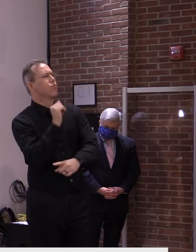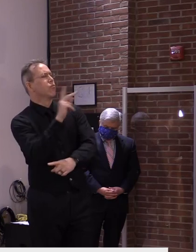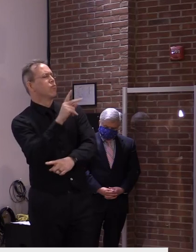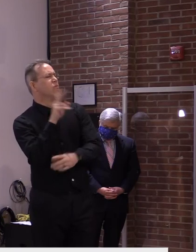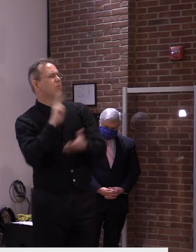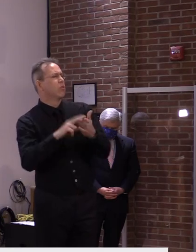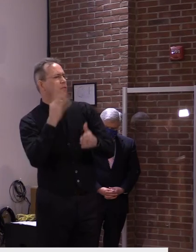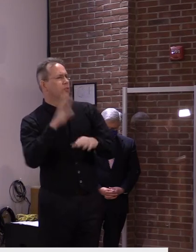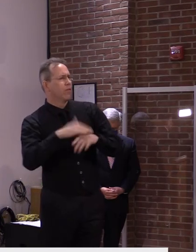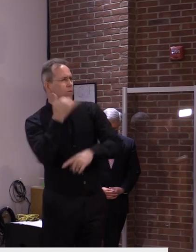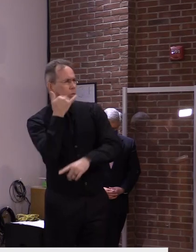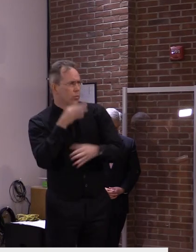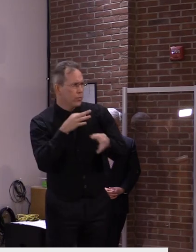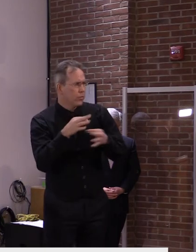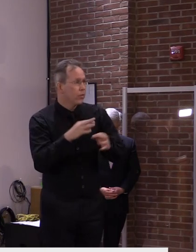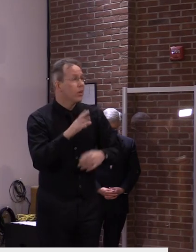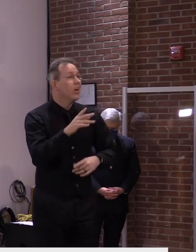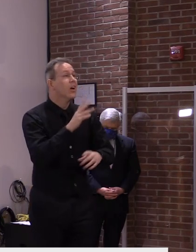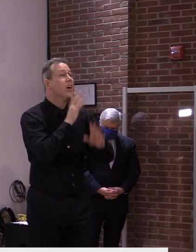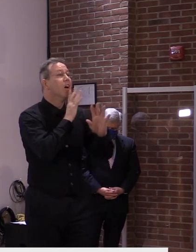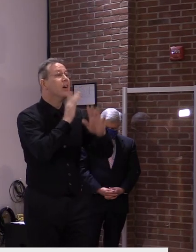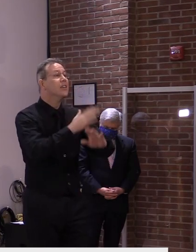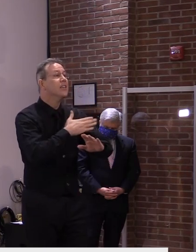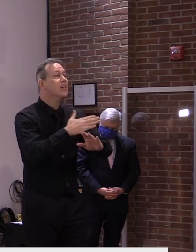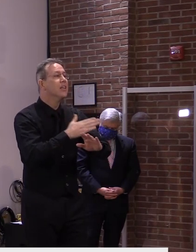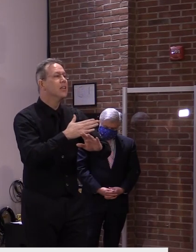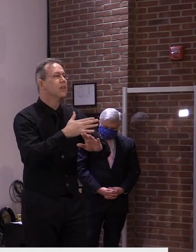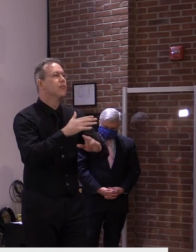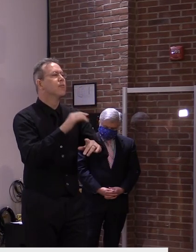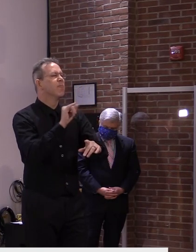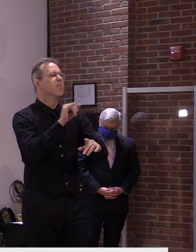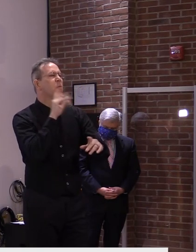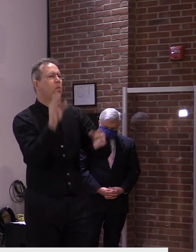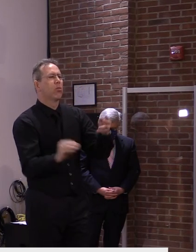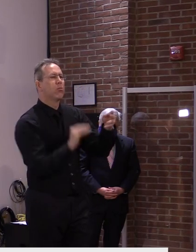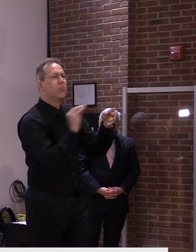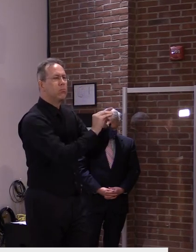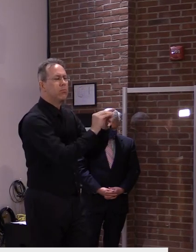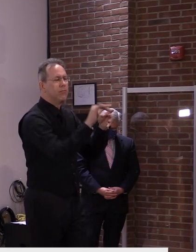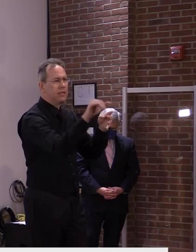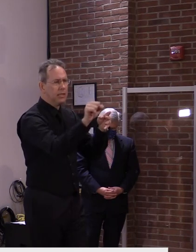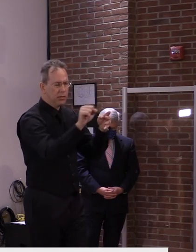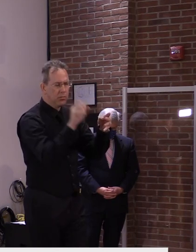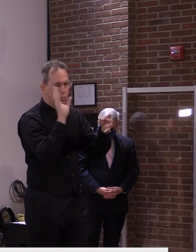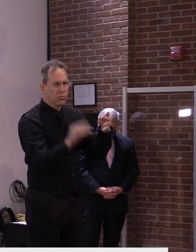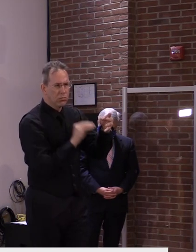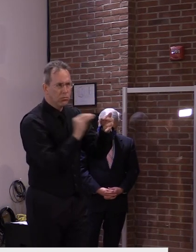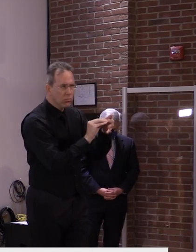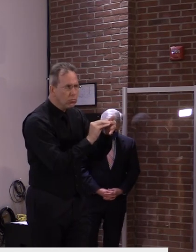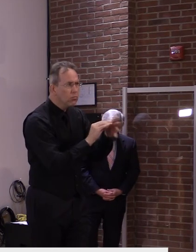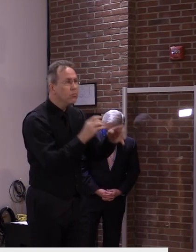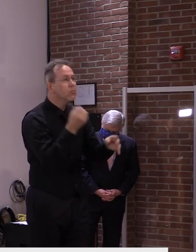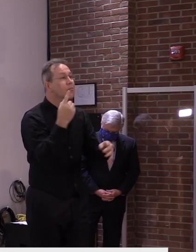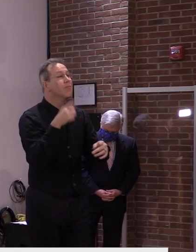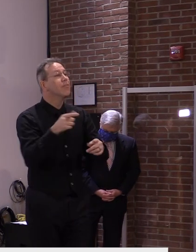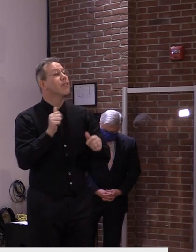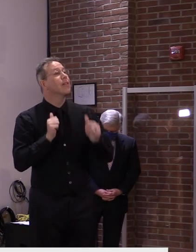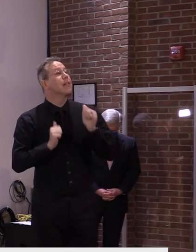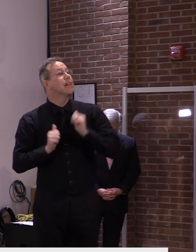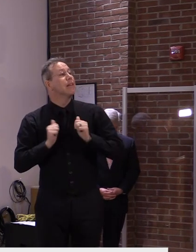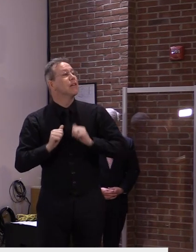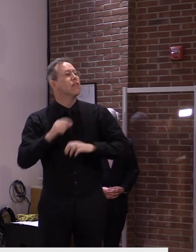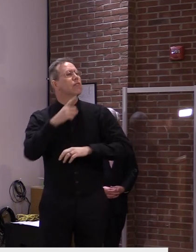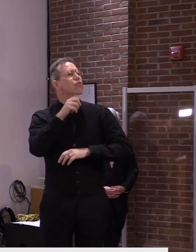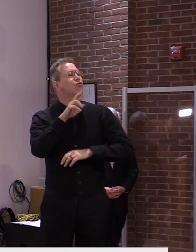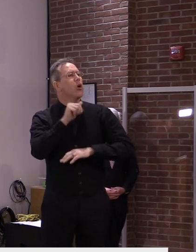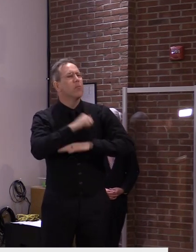we'll be issuing next week. We'll look at performing arts such as theater in the future, but singing is included in